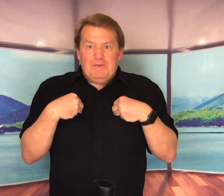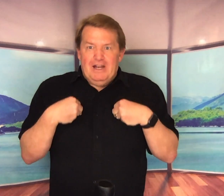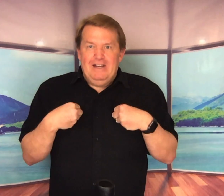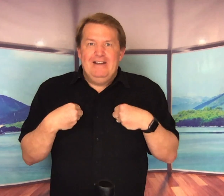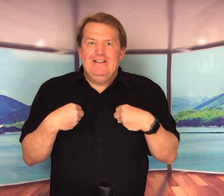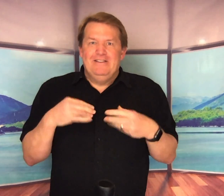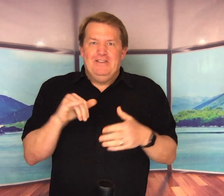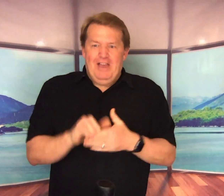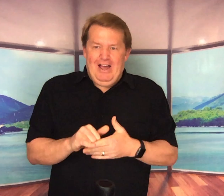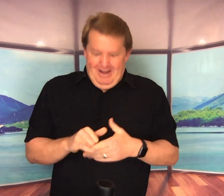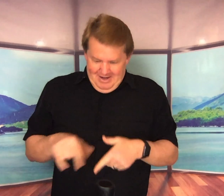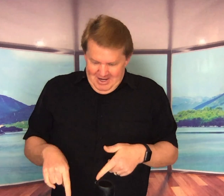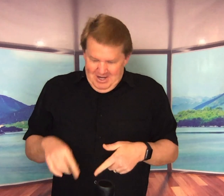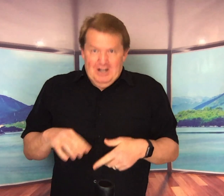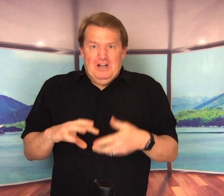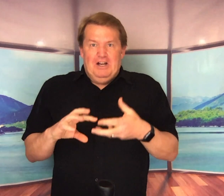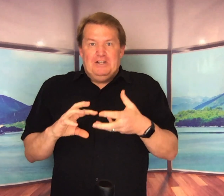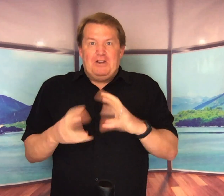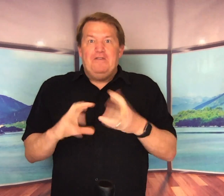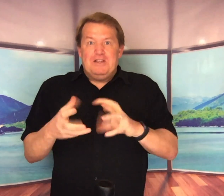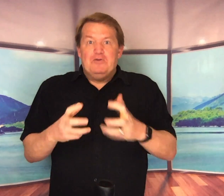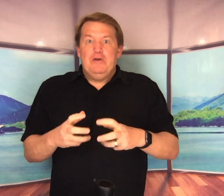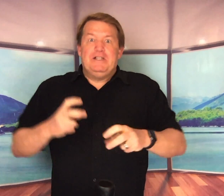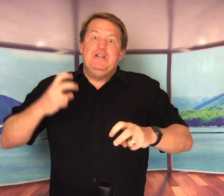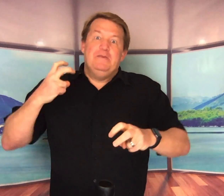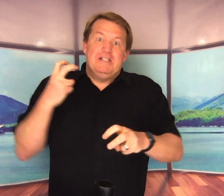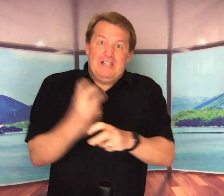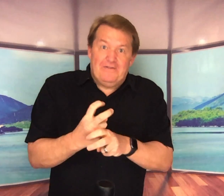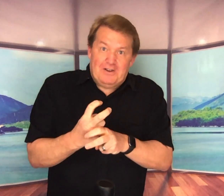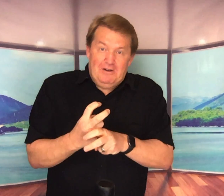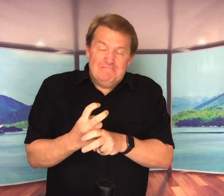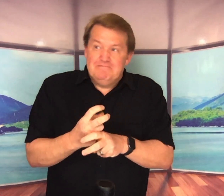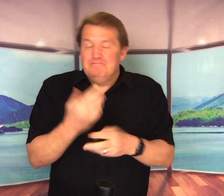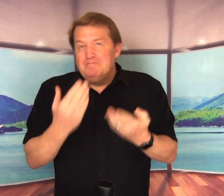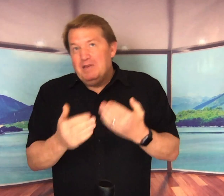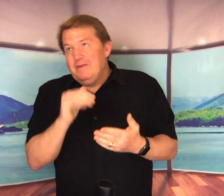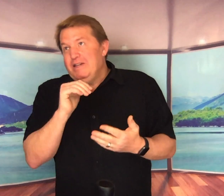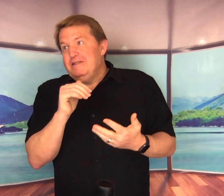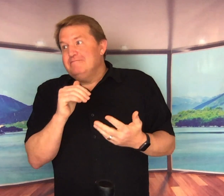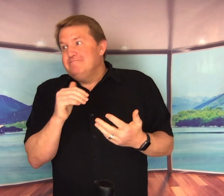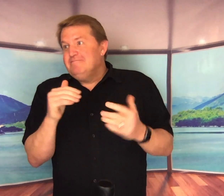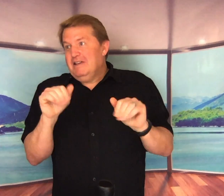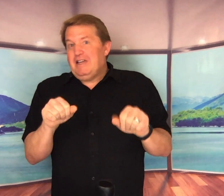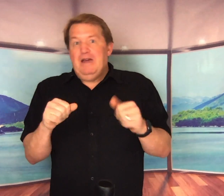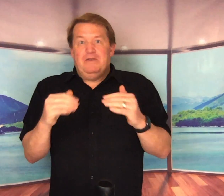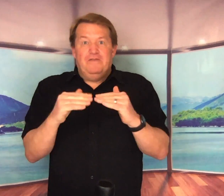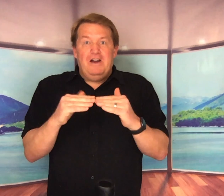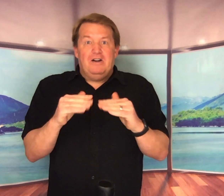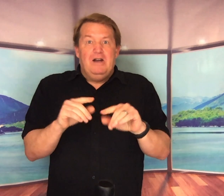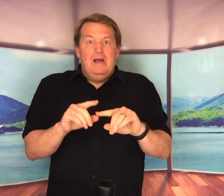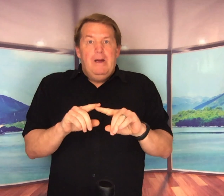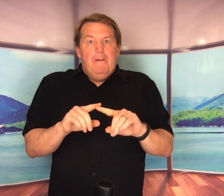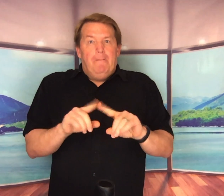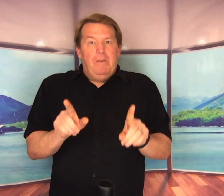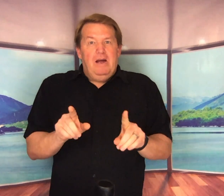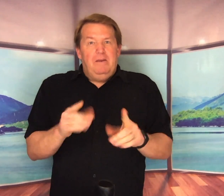accepted that solving the Rubik's Cube is difficult. Maybe it can be fair, but maybe